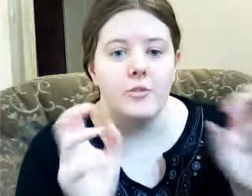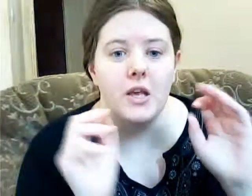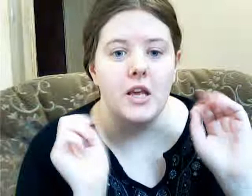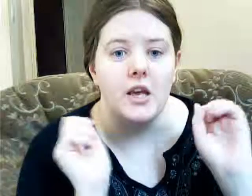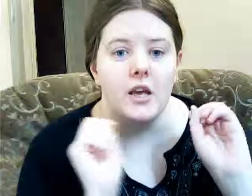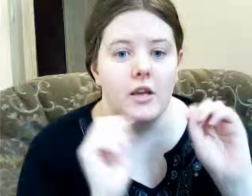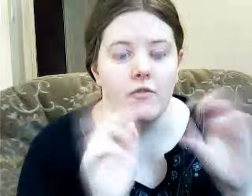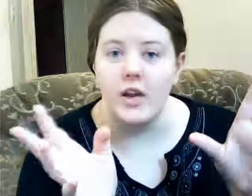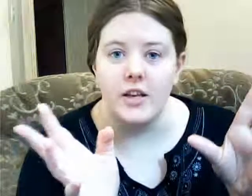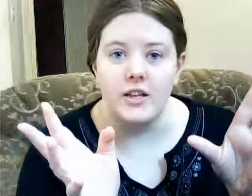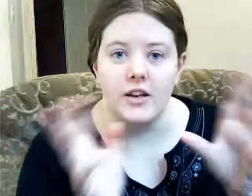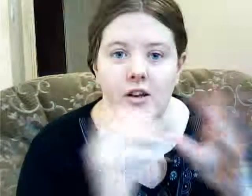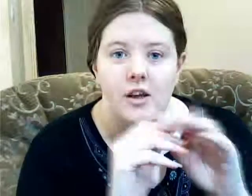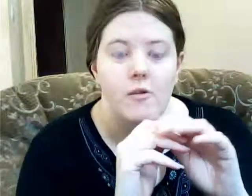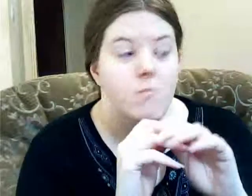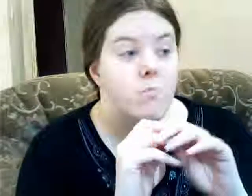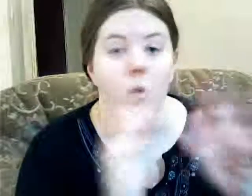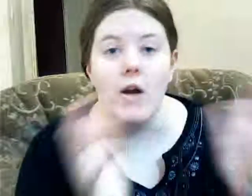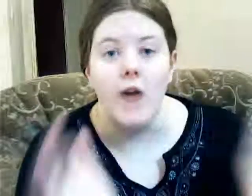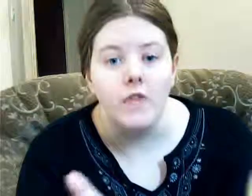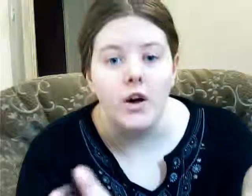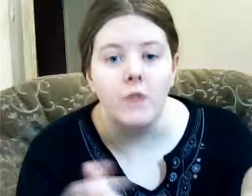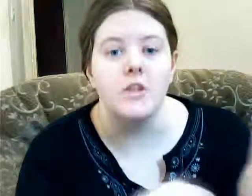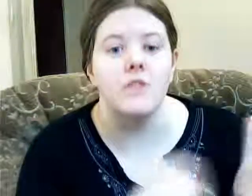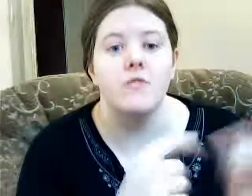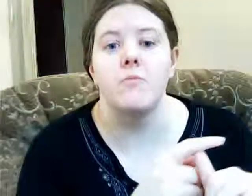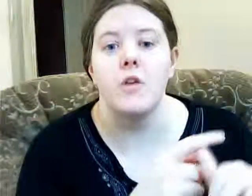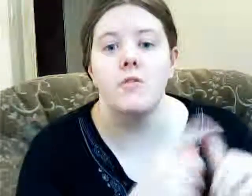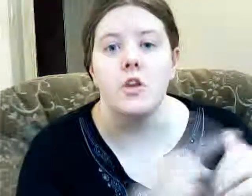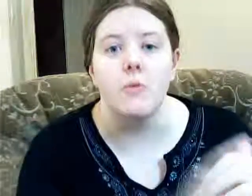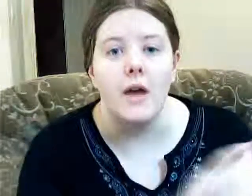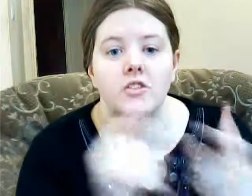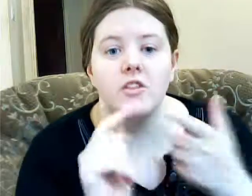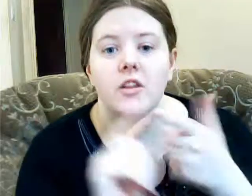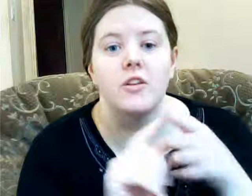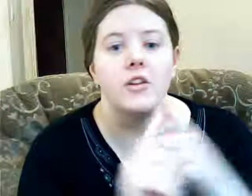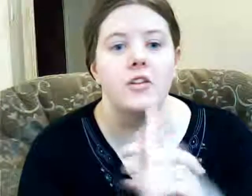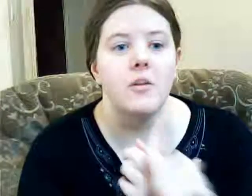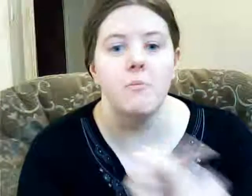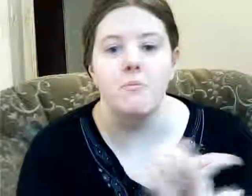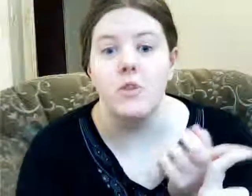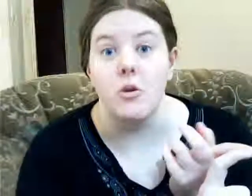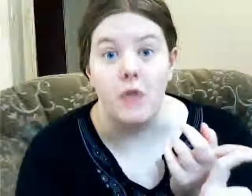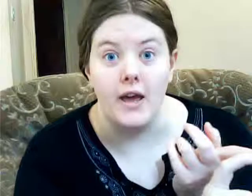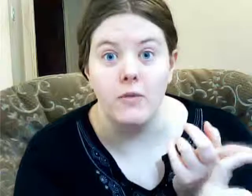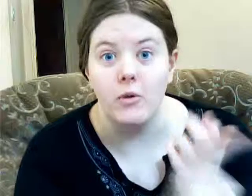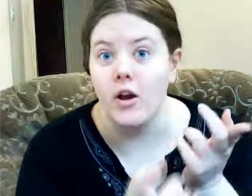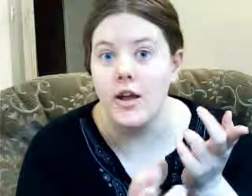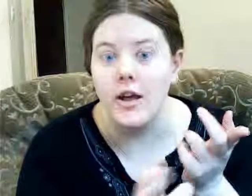be invading wherever i mean they're they're in the us they're in the uk where i am